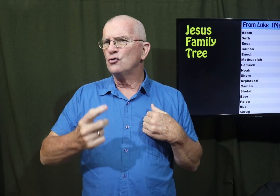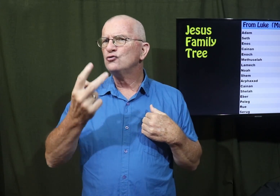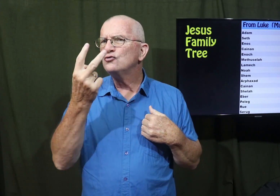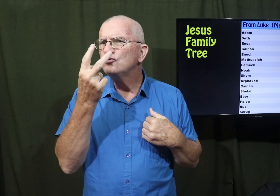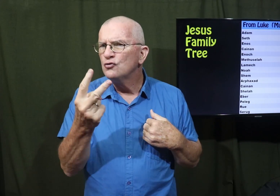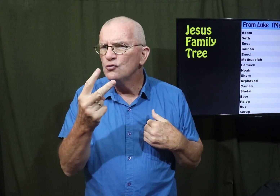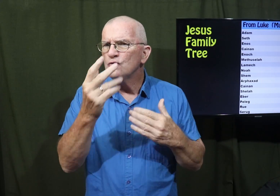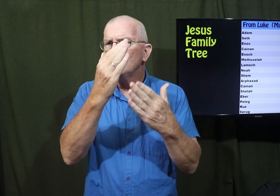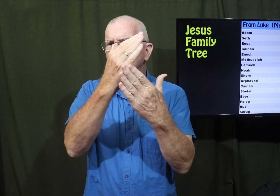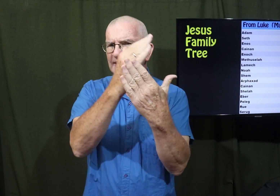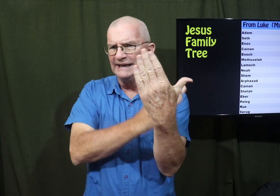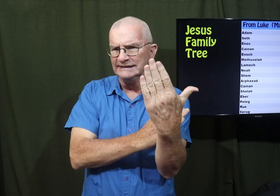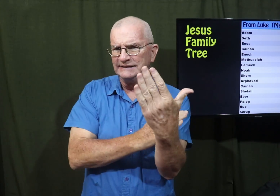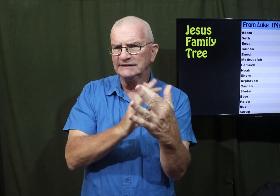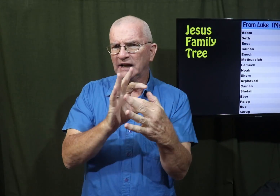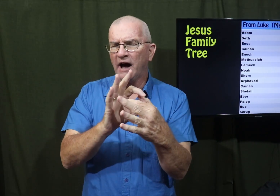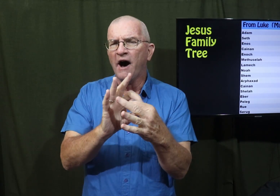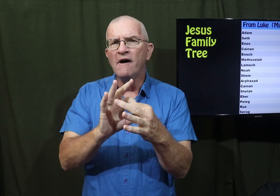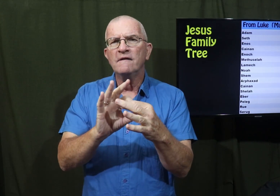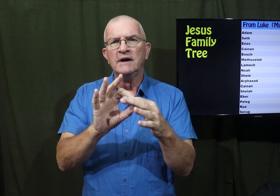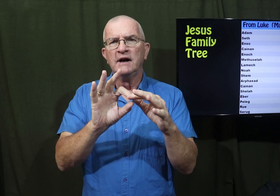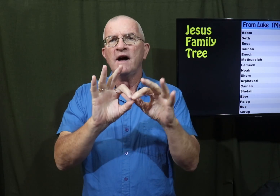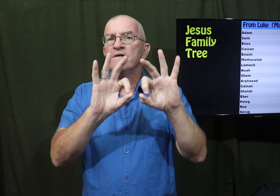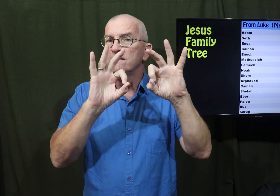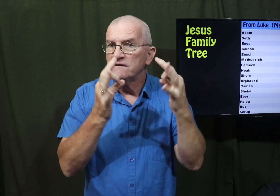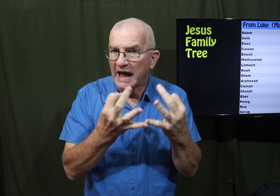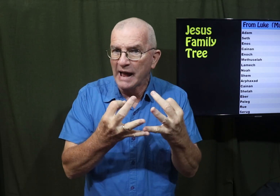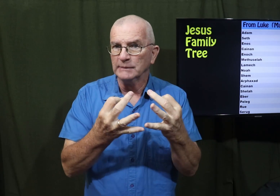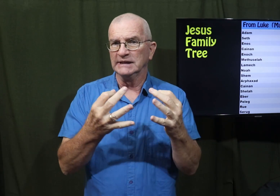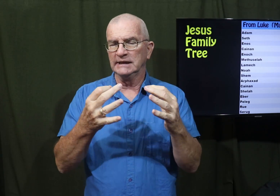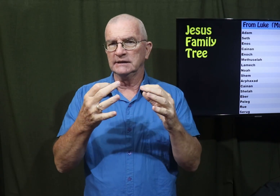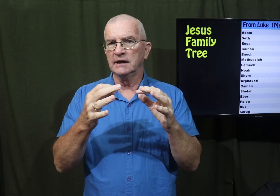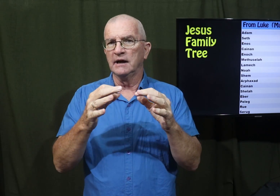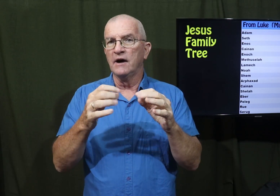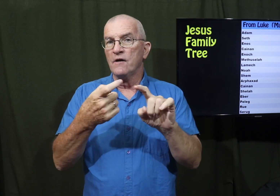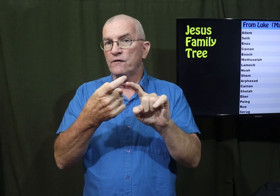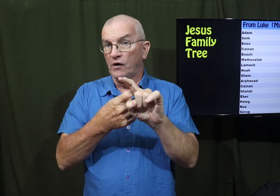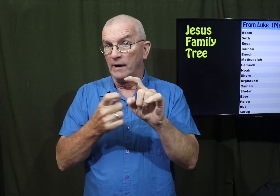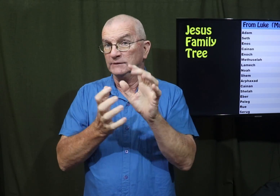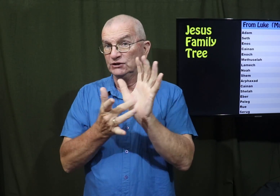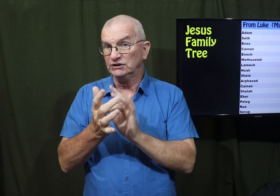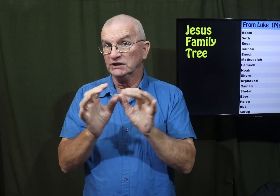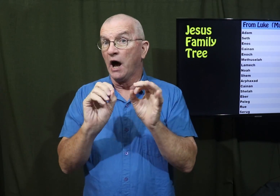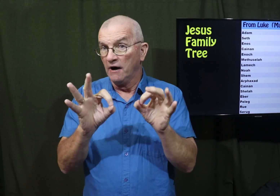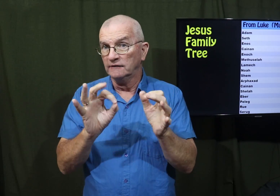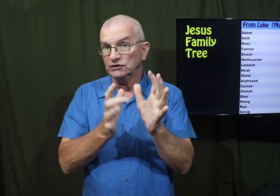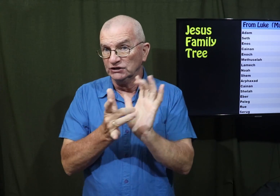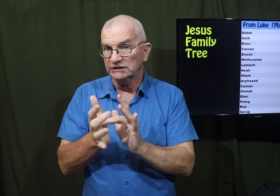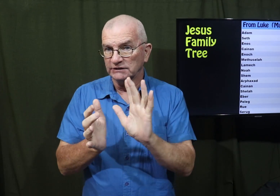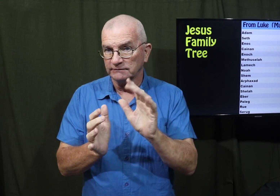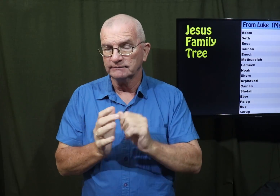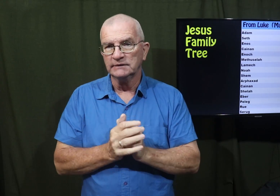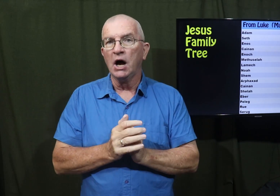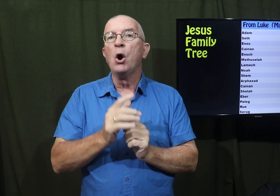We really have two lists of families here from Jesus' family.